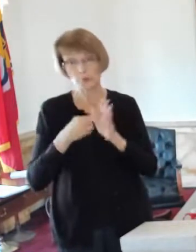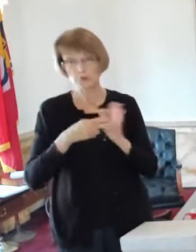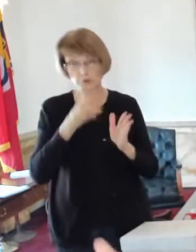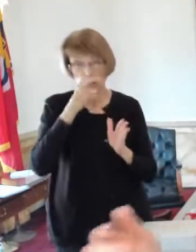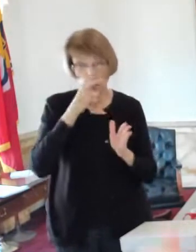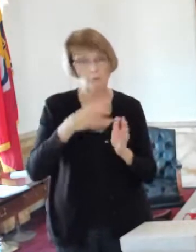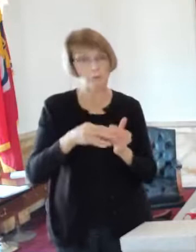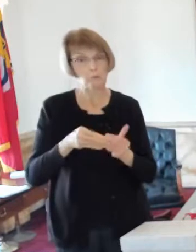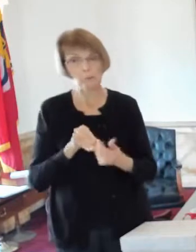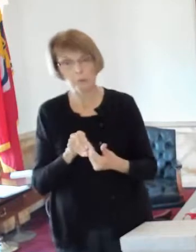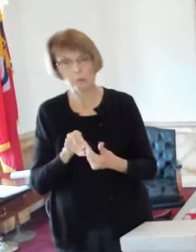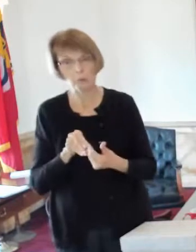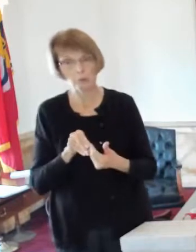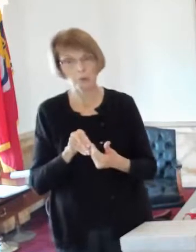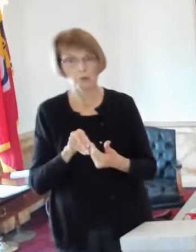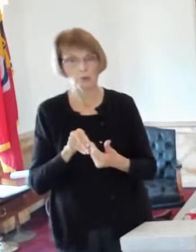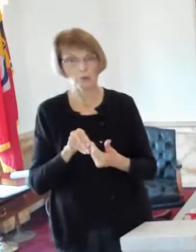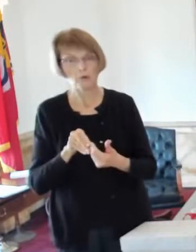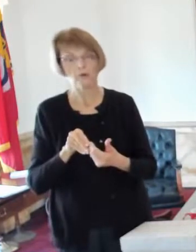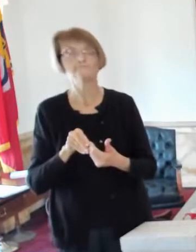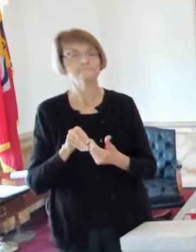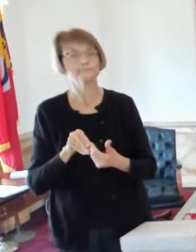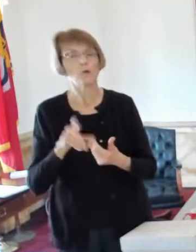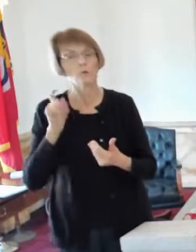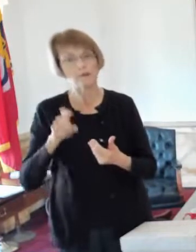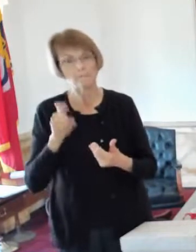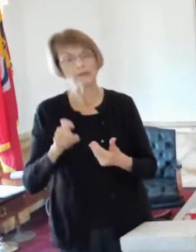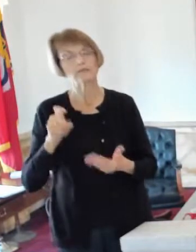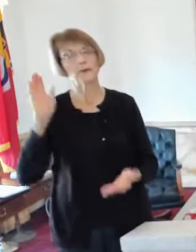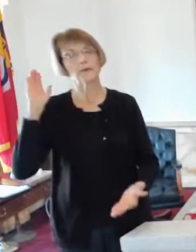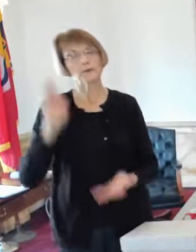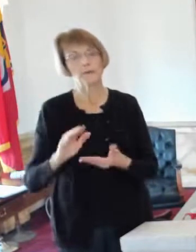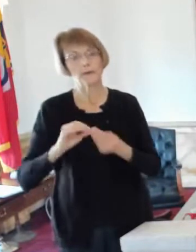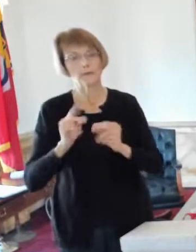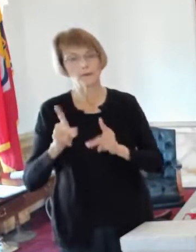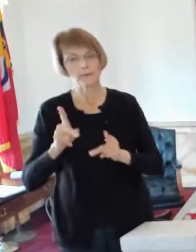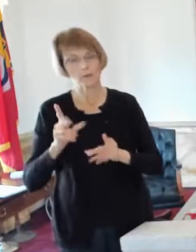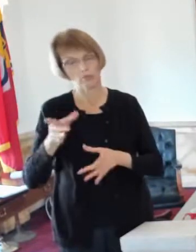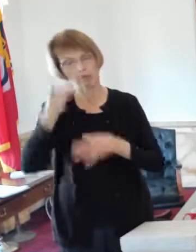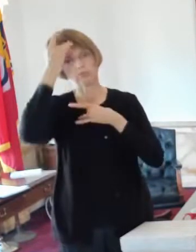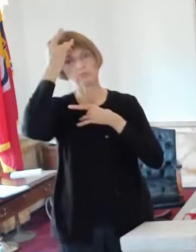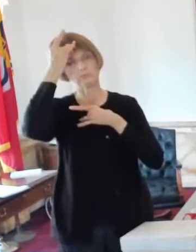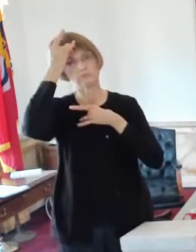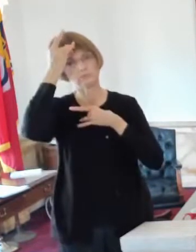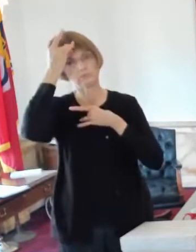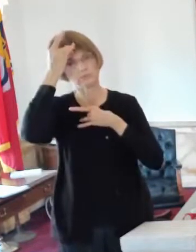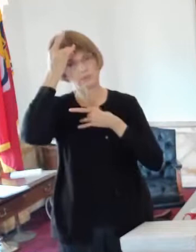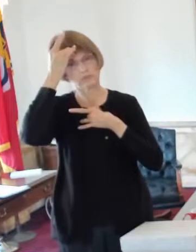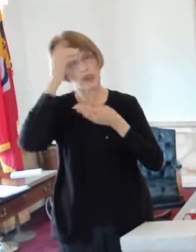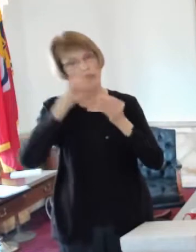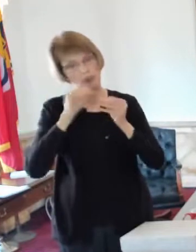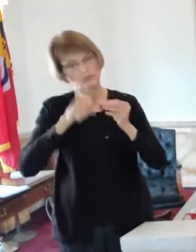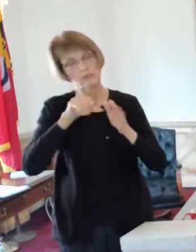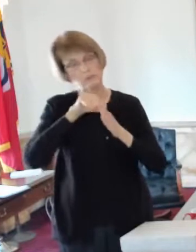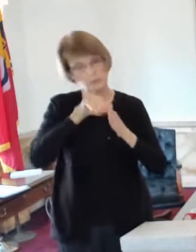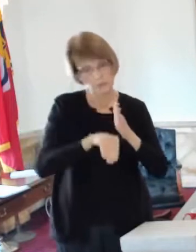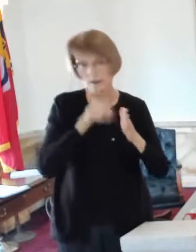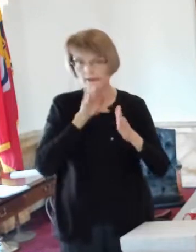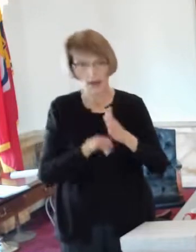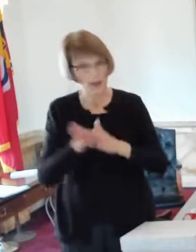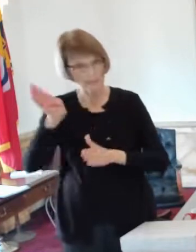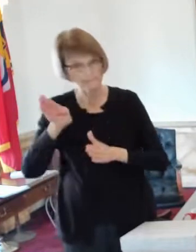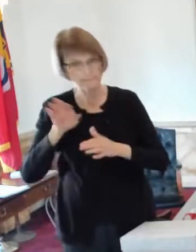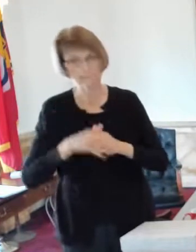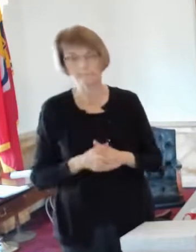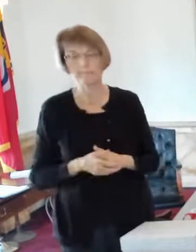restrictions is to drive our case numbers down and not to have them continue to creep up. I think